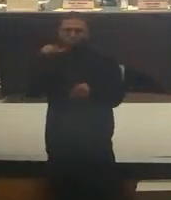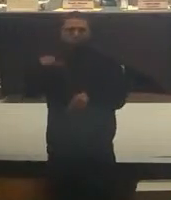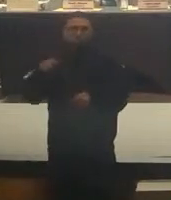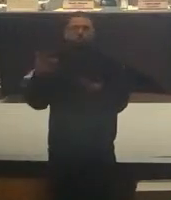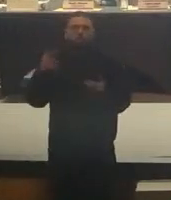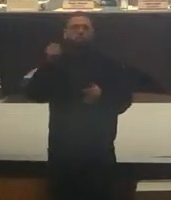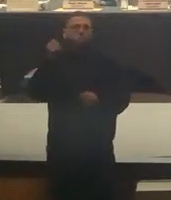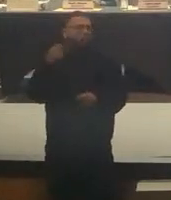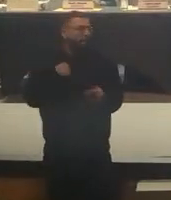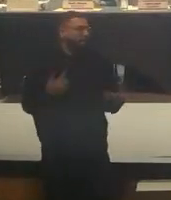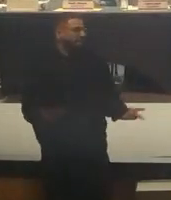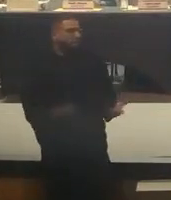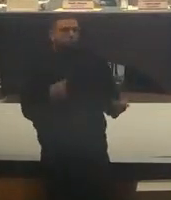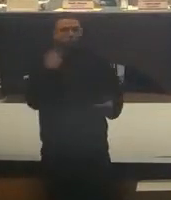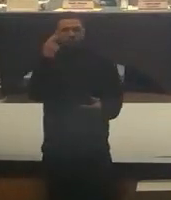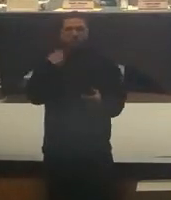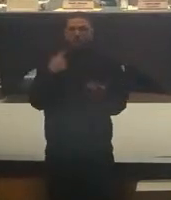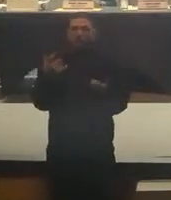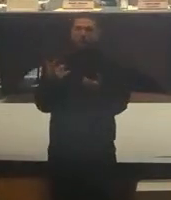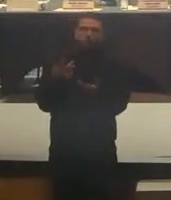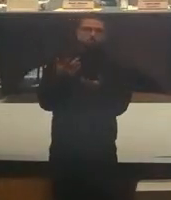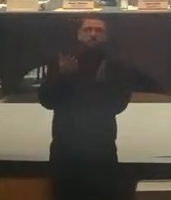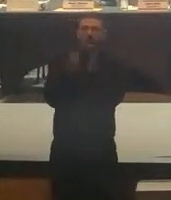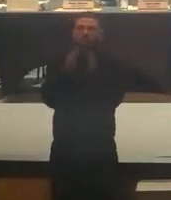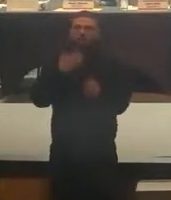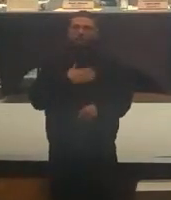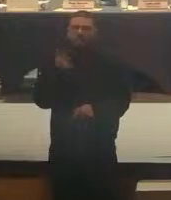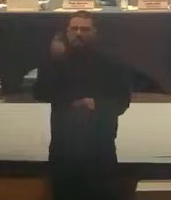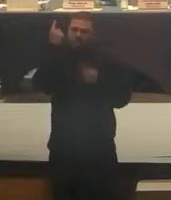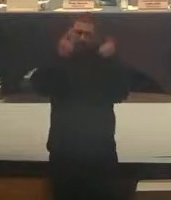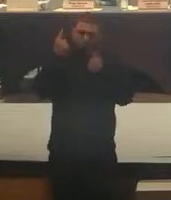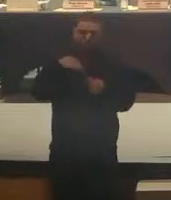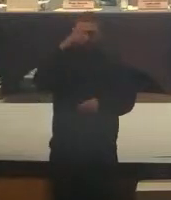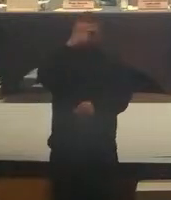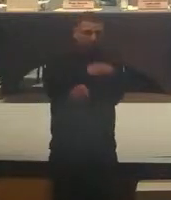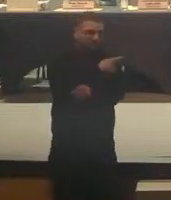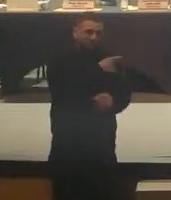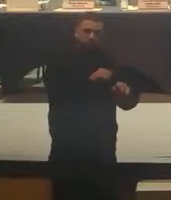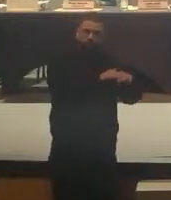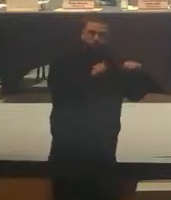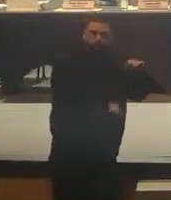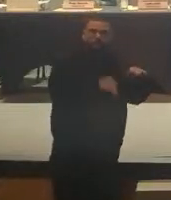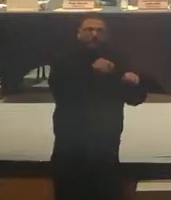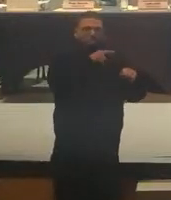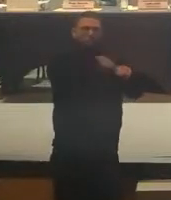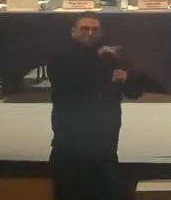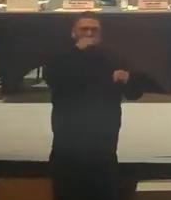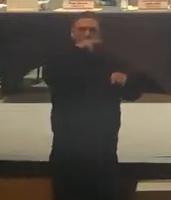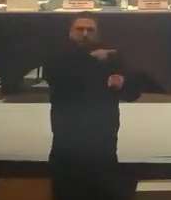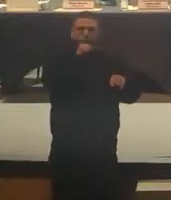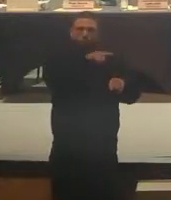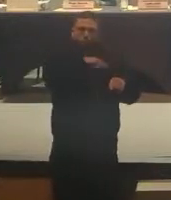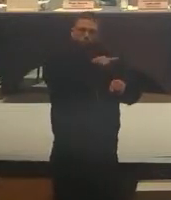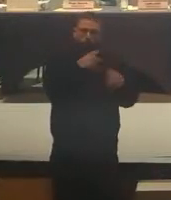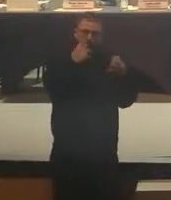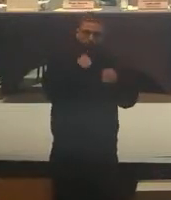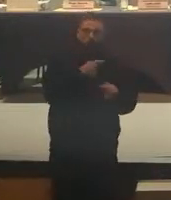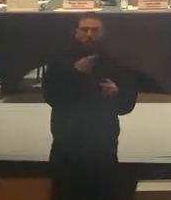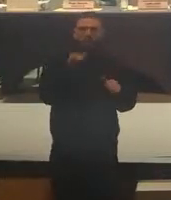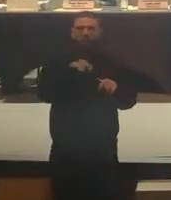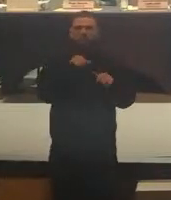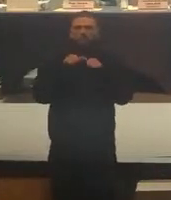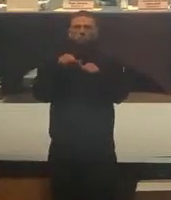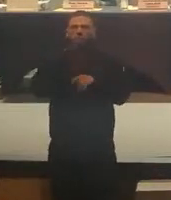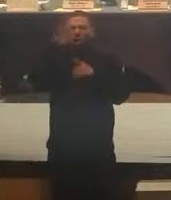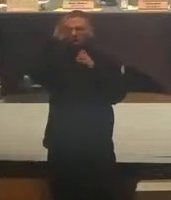consider grandfathering my son into this school and other children there, so they can continue their education. My son would also like